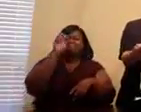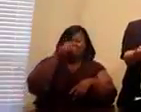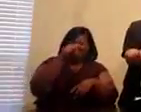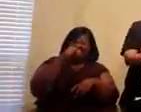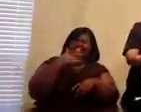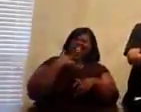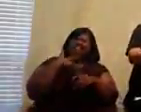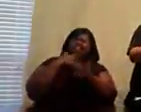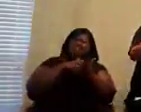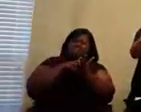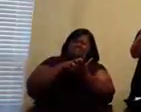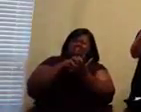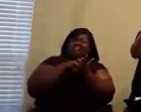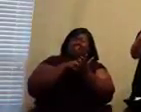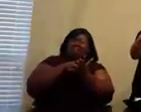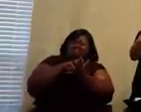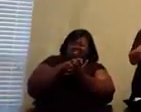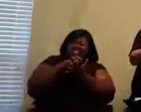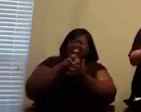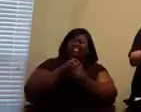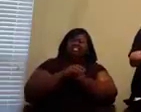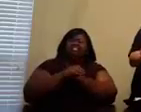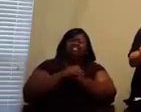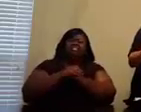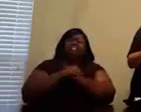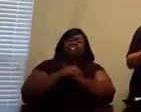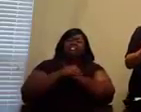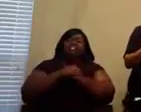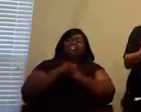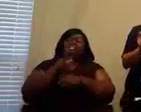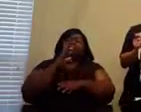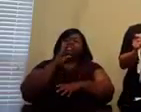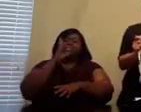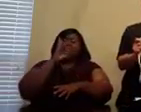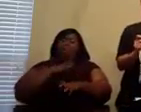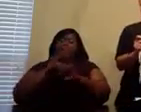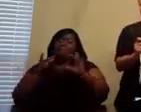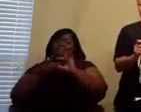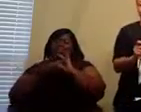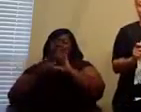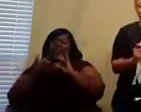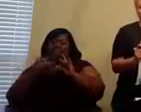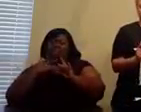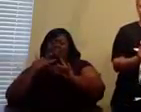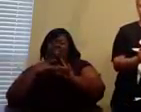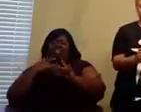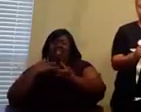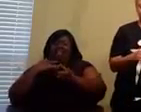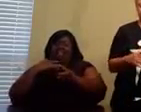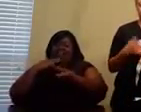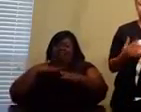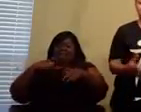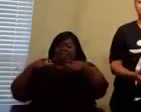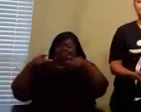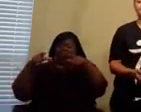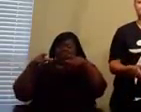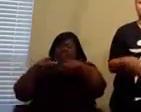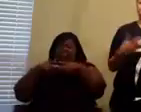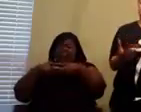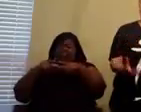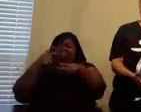It's rough. So again, a lot of women have claimed that it's caused rashes on their area during